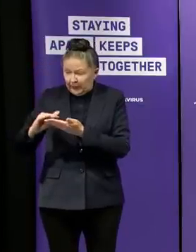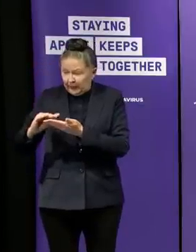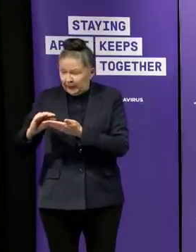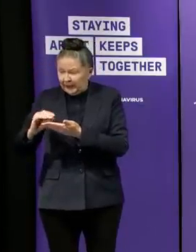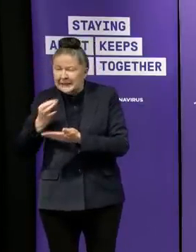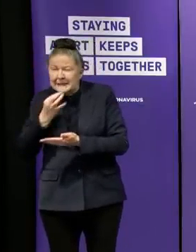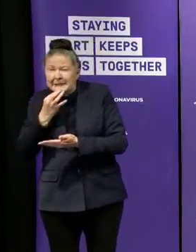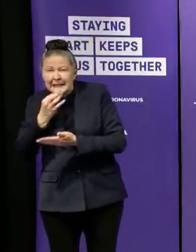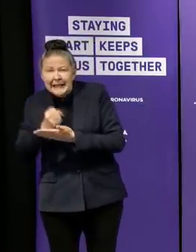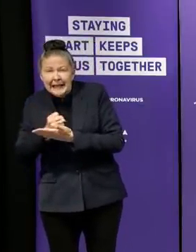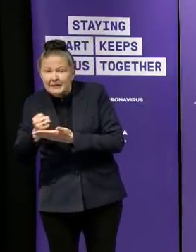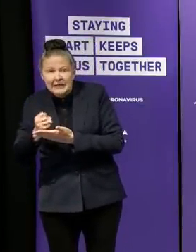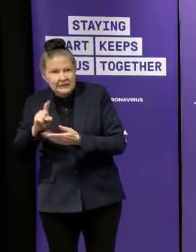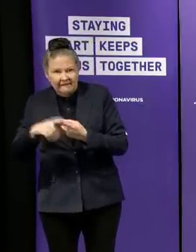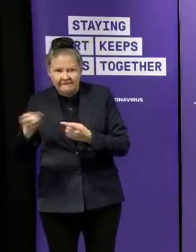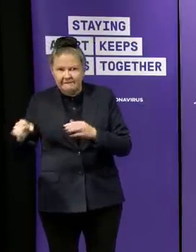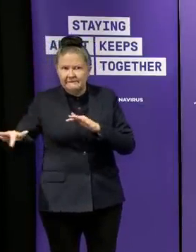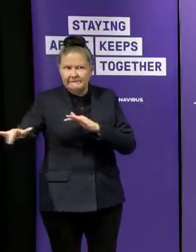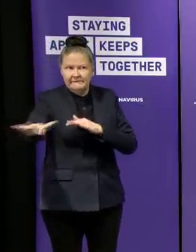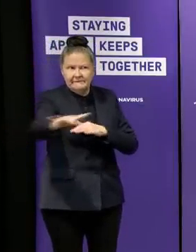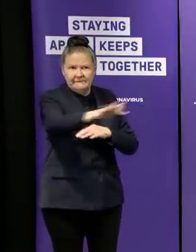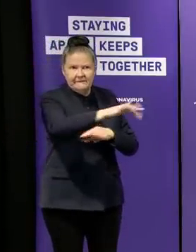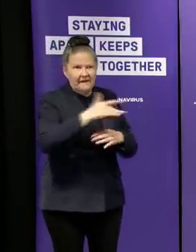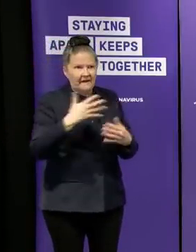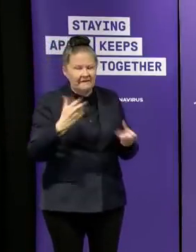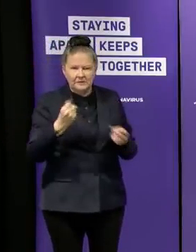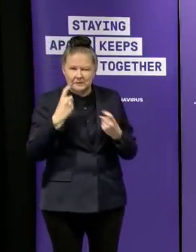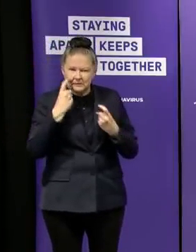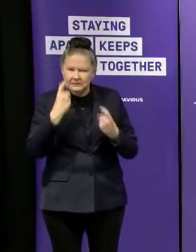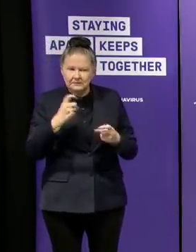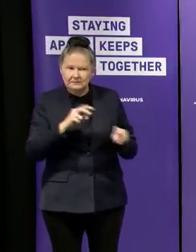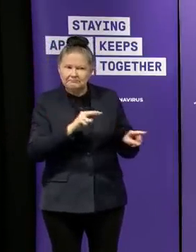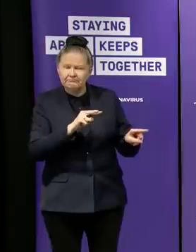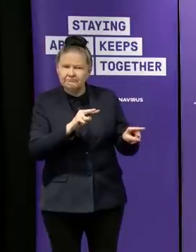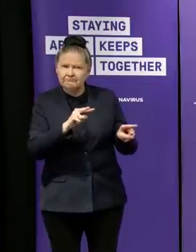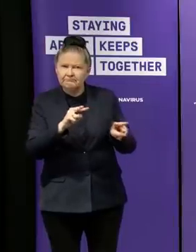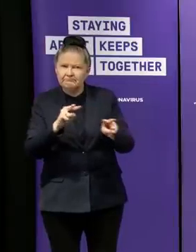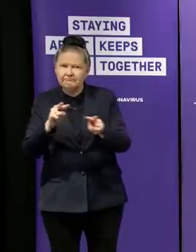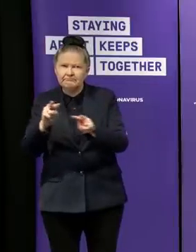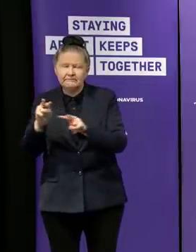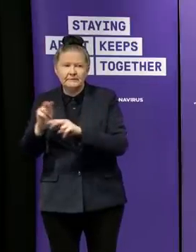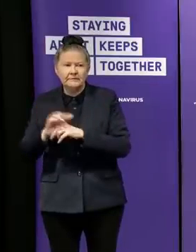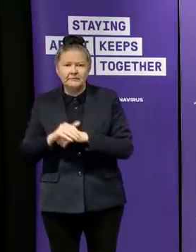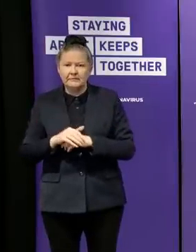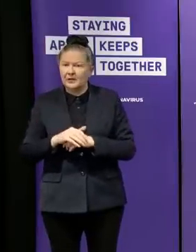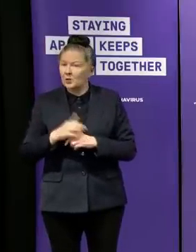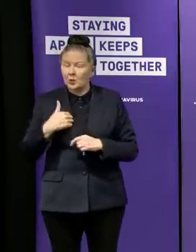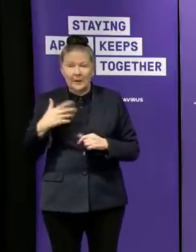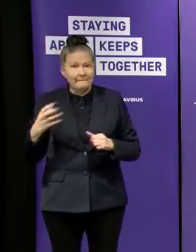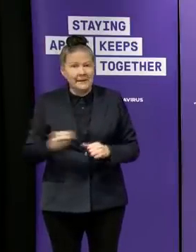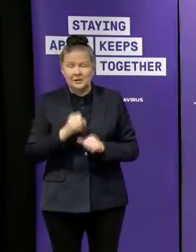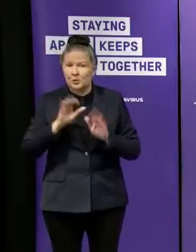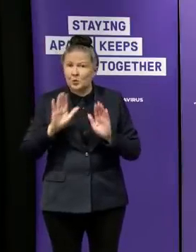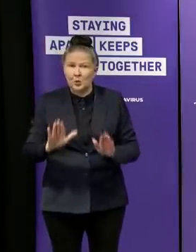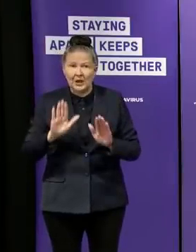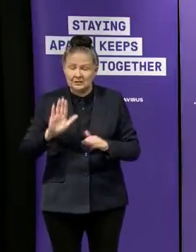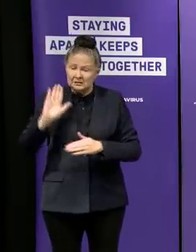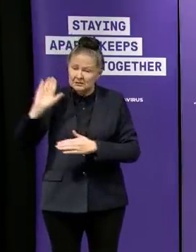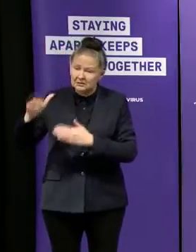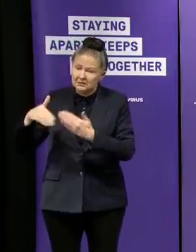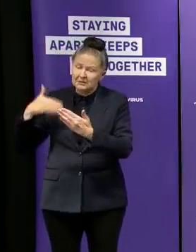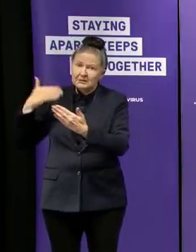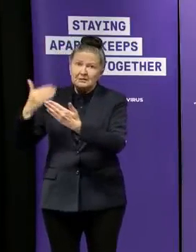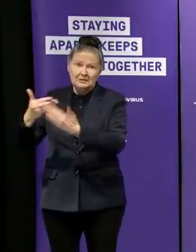us, and you've got to be vigilant about that. So no one at any point till a vaccine will be able to go to work if they're